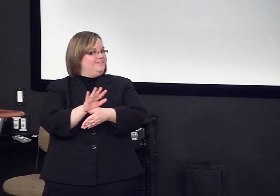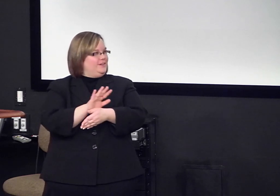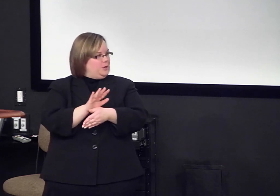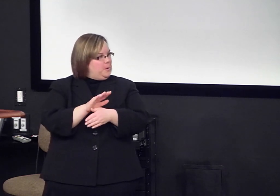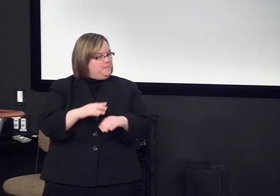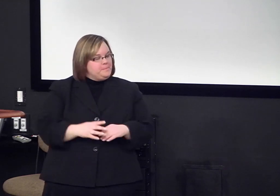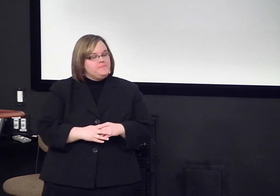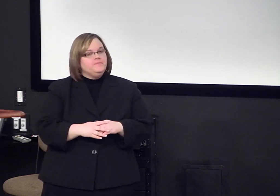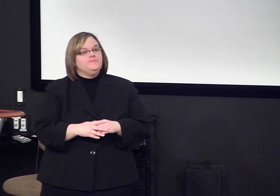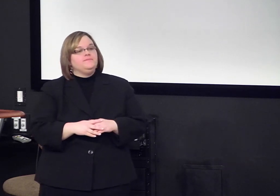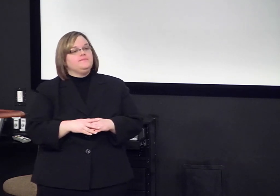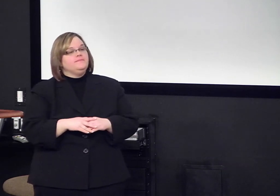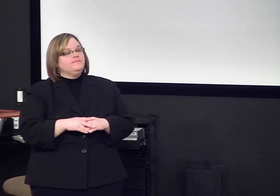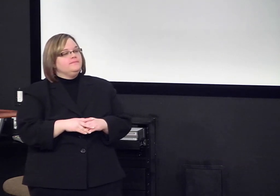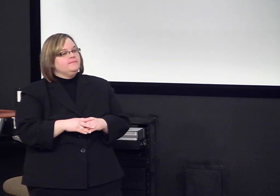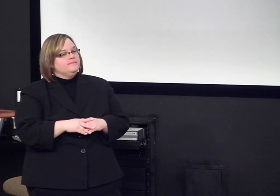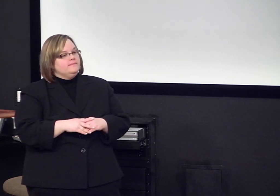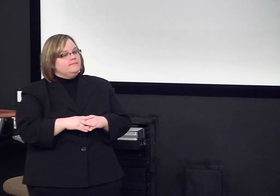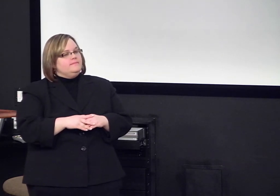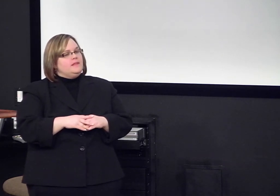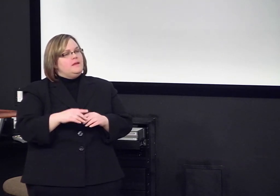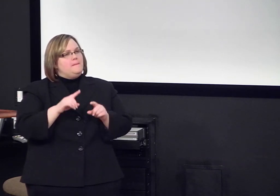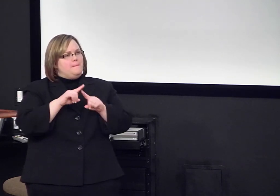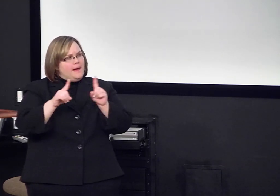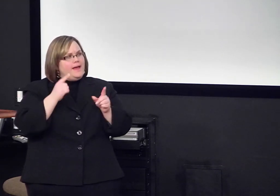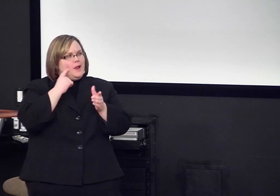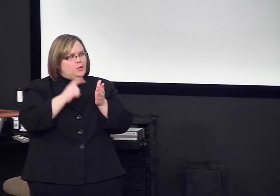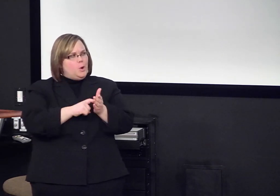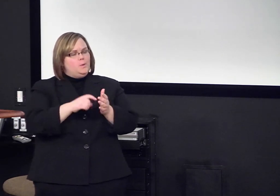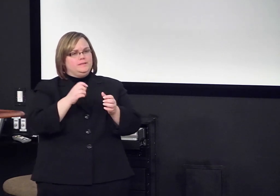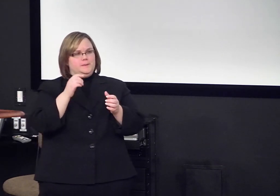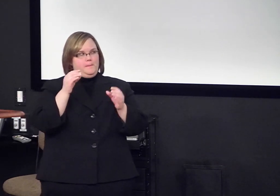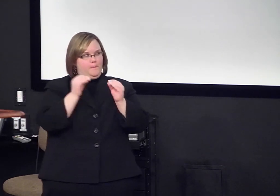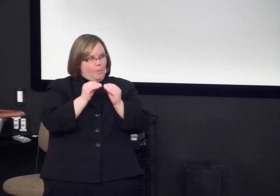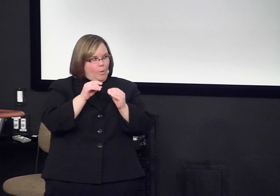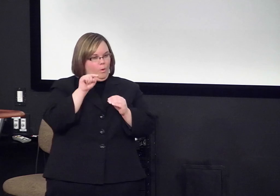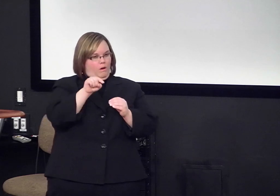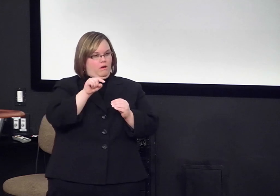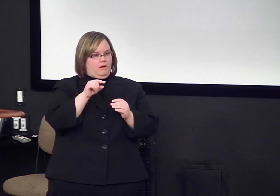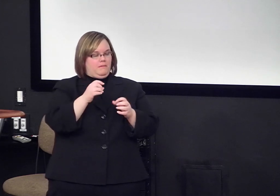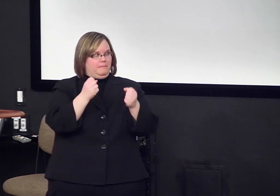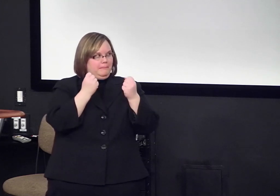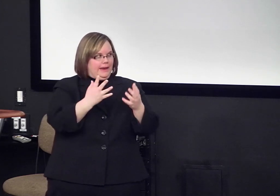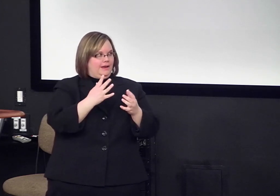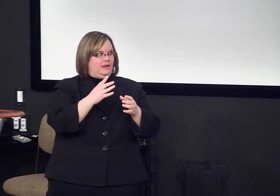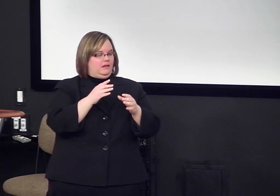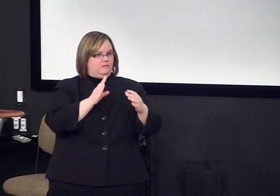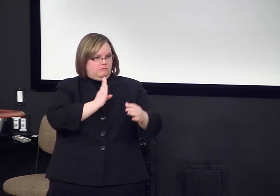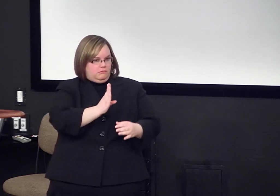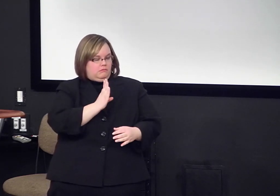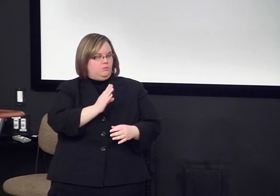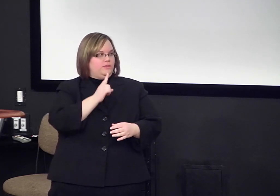showed the footing shifts with the deaf caller because it was easiest in the video. But I did see that there